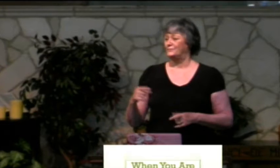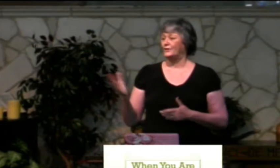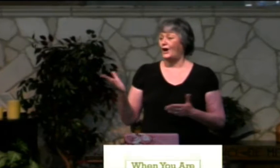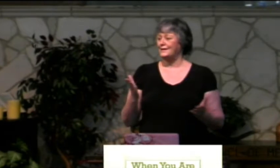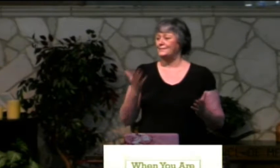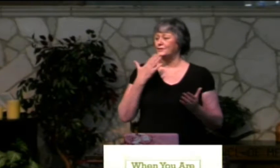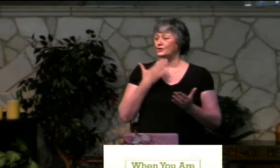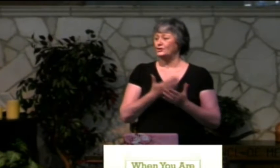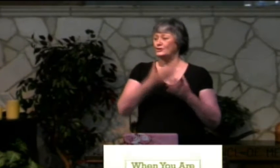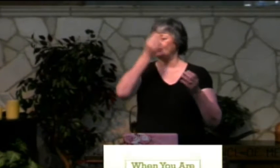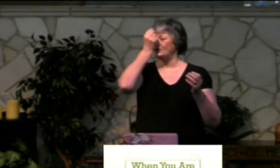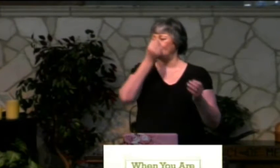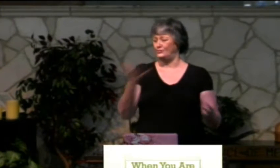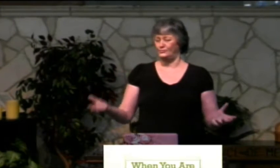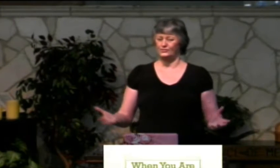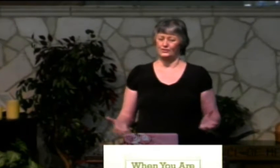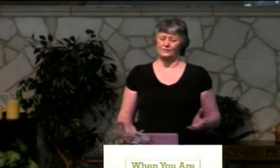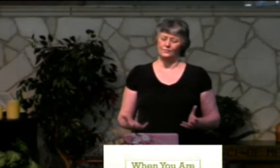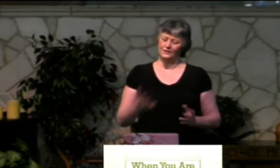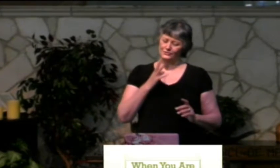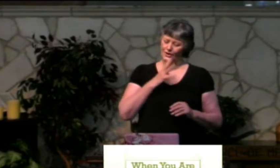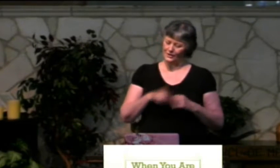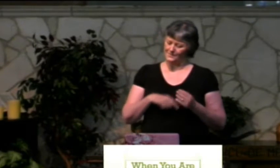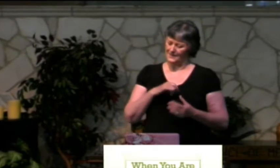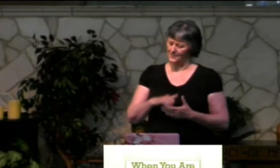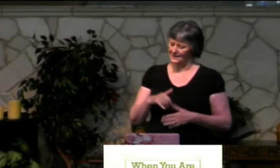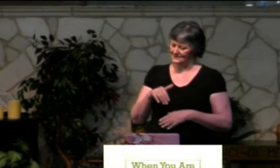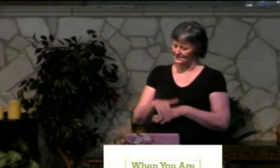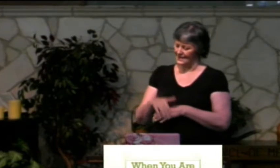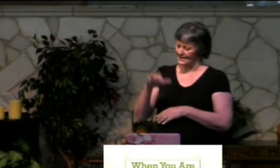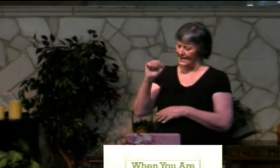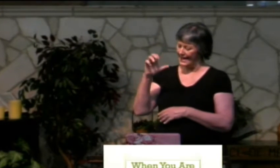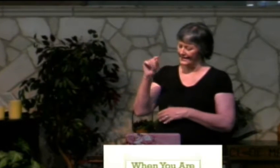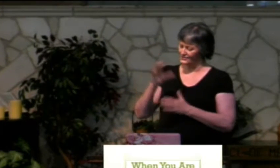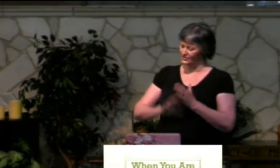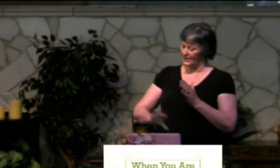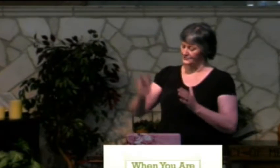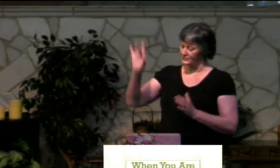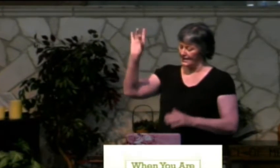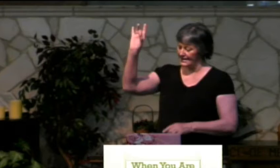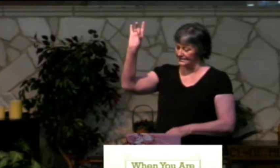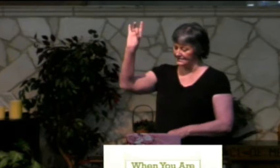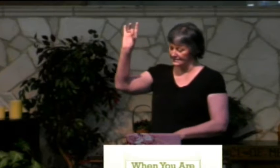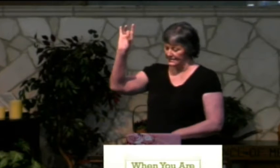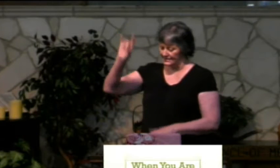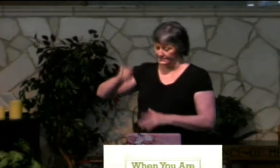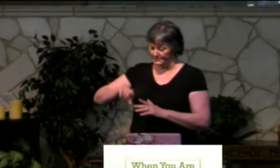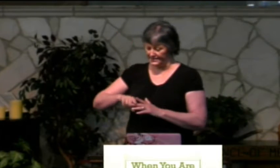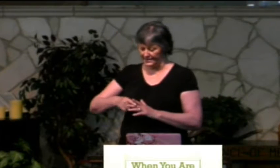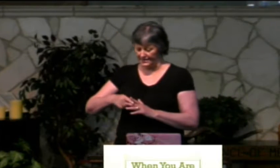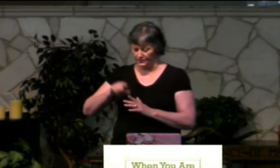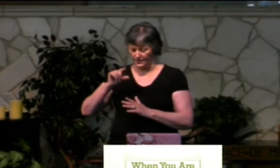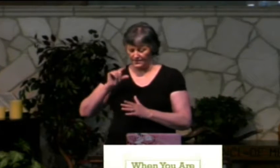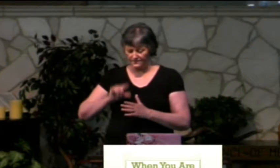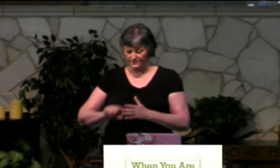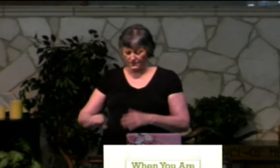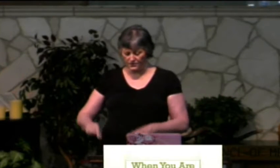brought him the good news. And we're going to talk about that tonight. Acts chapter 8, beginning with